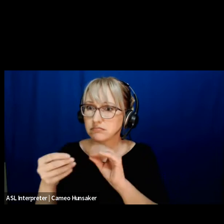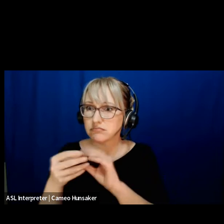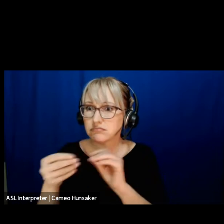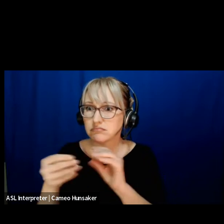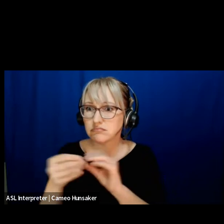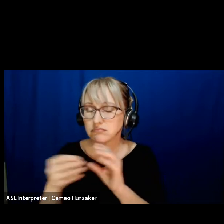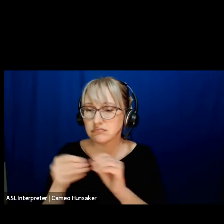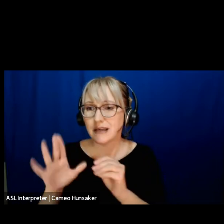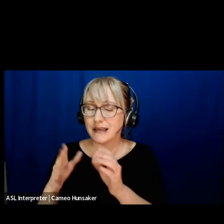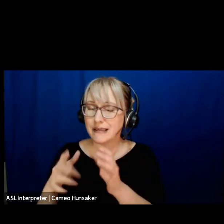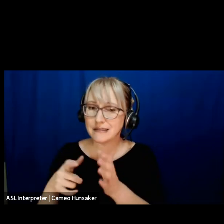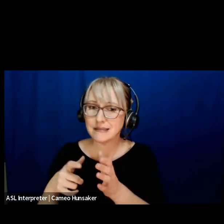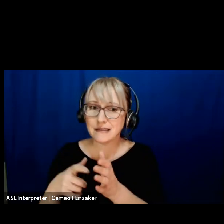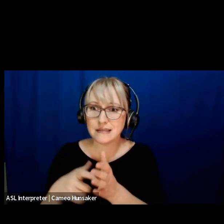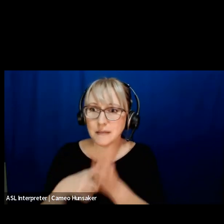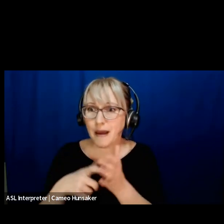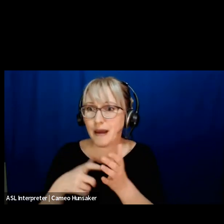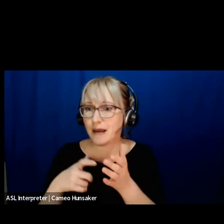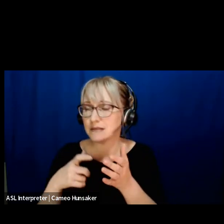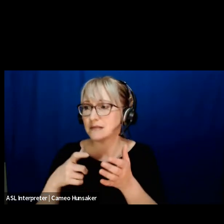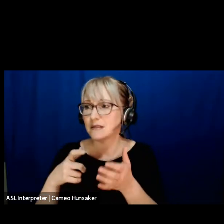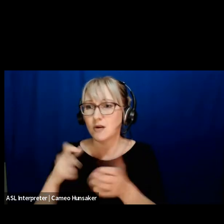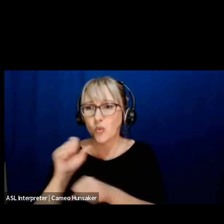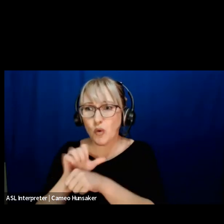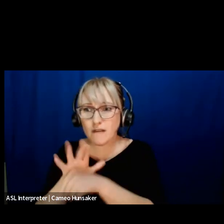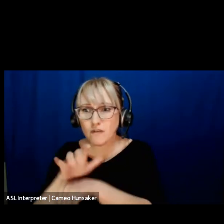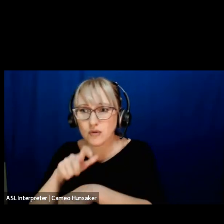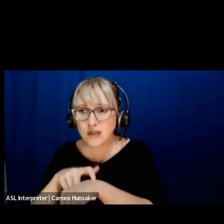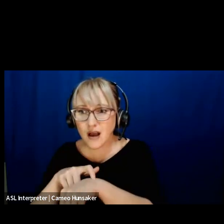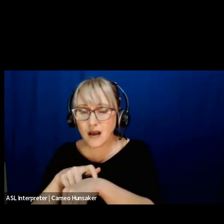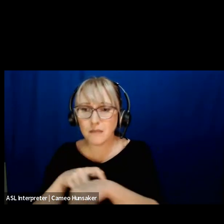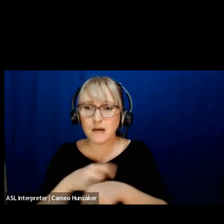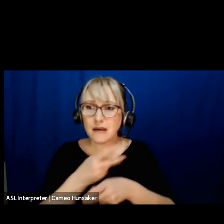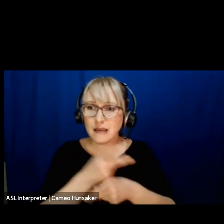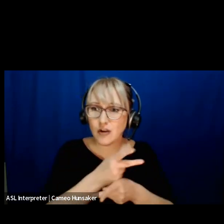working full-time with the state and caregiving of his mother.